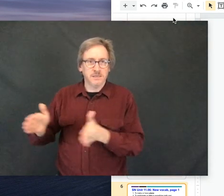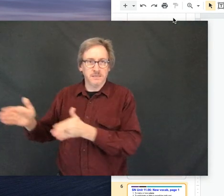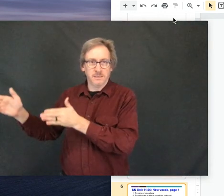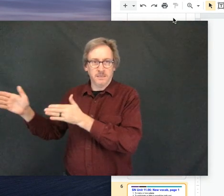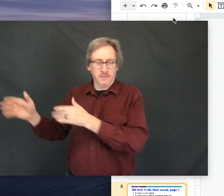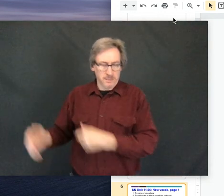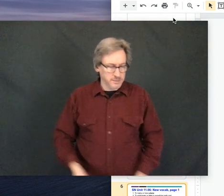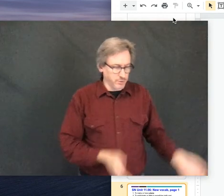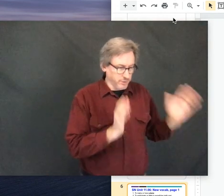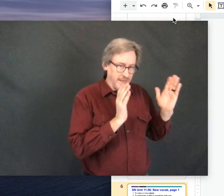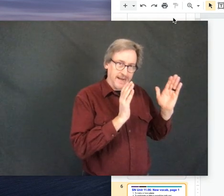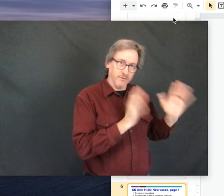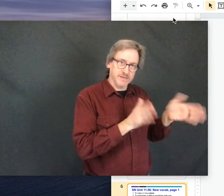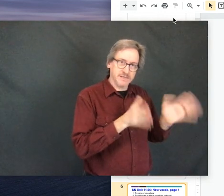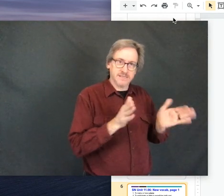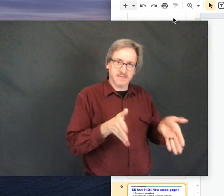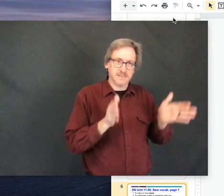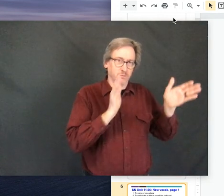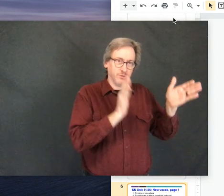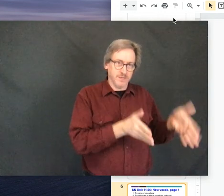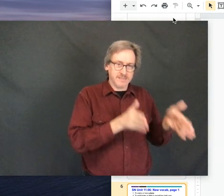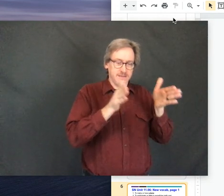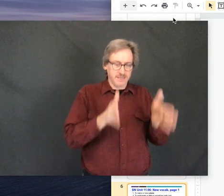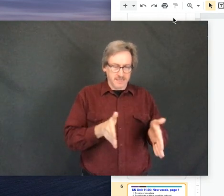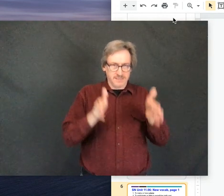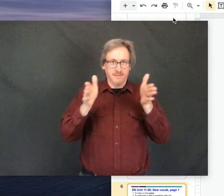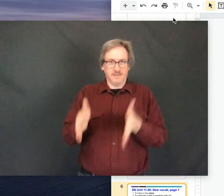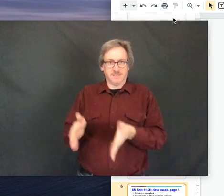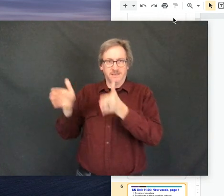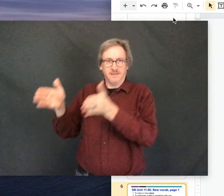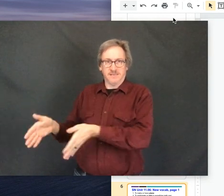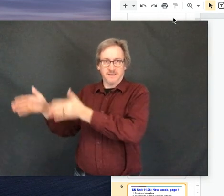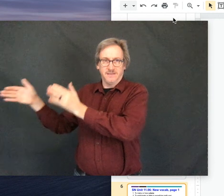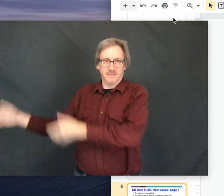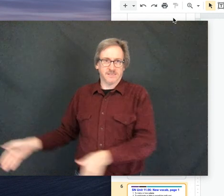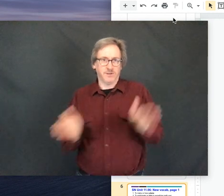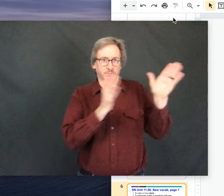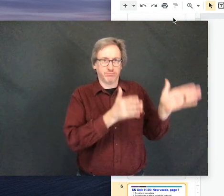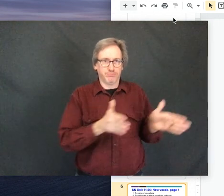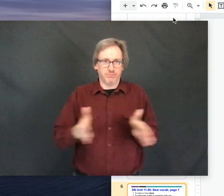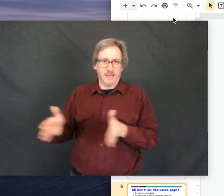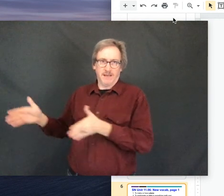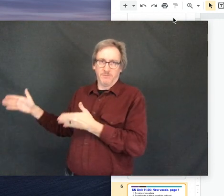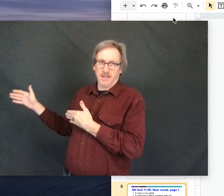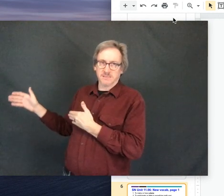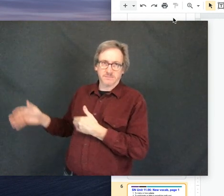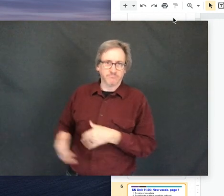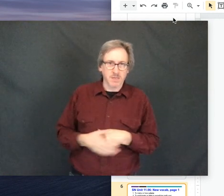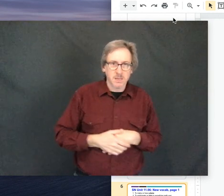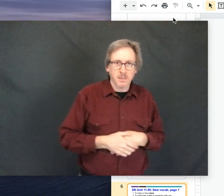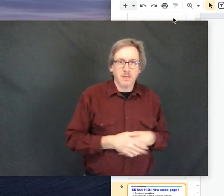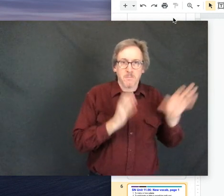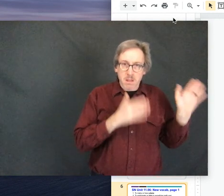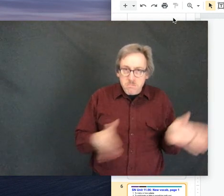plans, so you're laying out this, we'll do this, and then this, and then this, and then this, and then this. So you're laying out the plans.